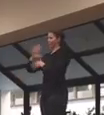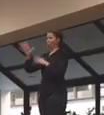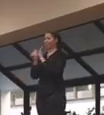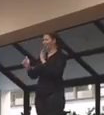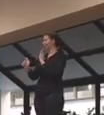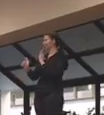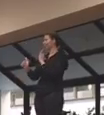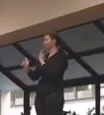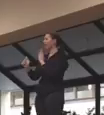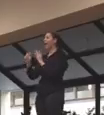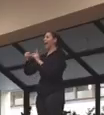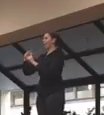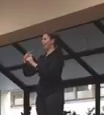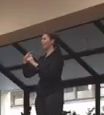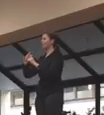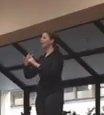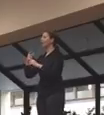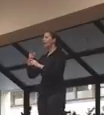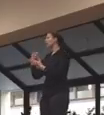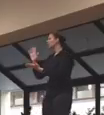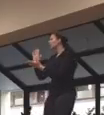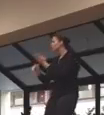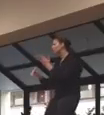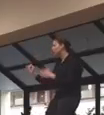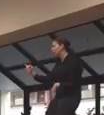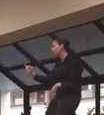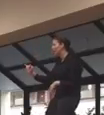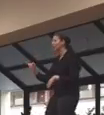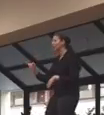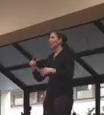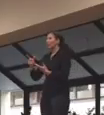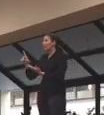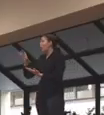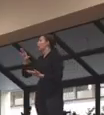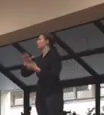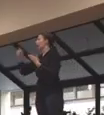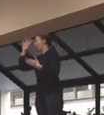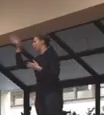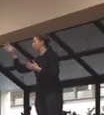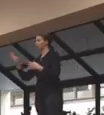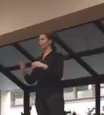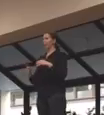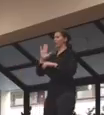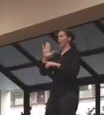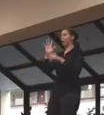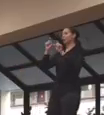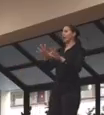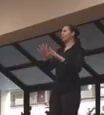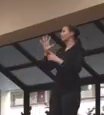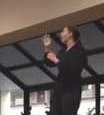and for you to know where your gaps are in your skills, so that if you'd like to take that test, that top